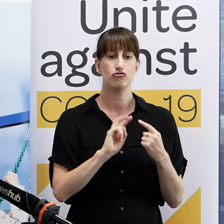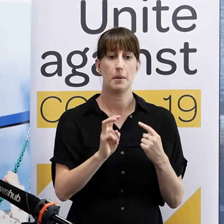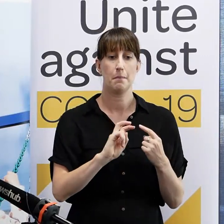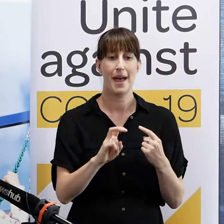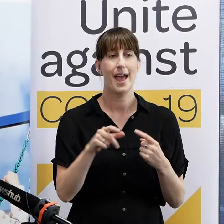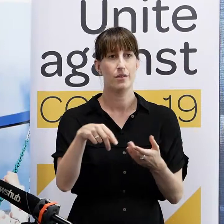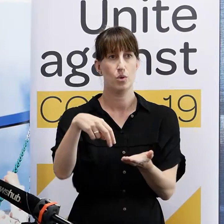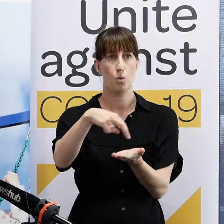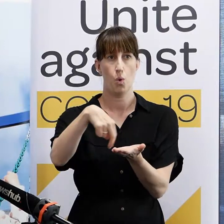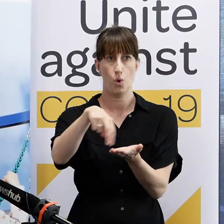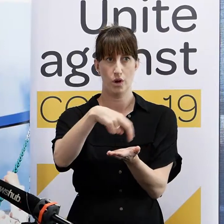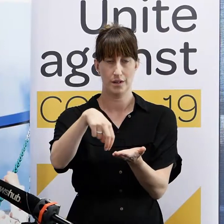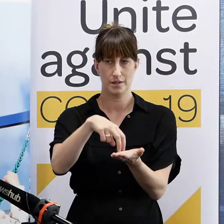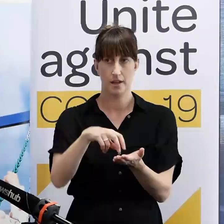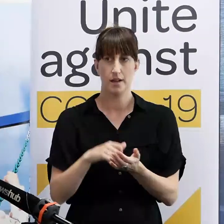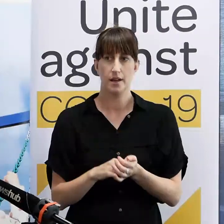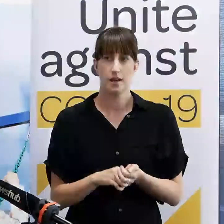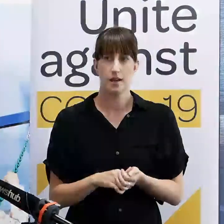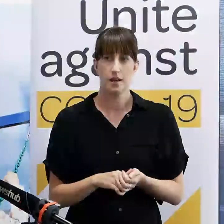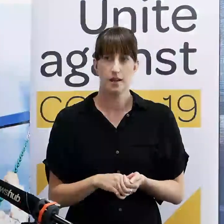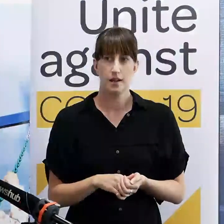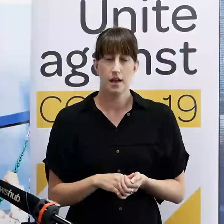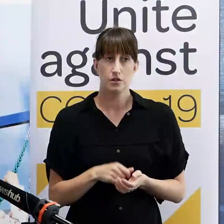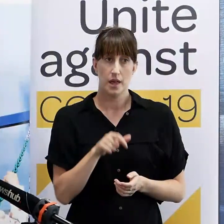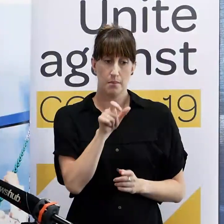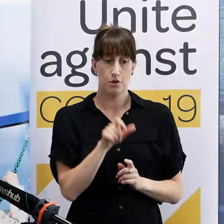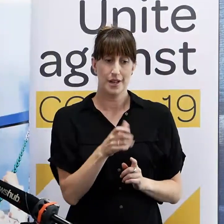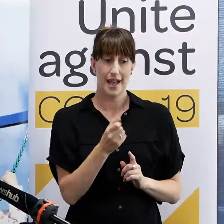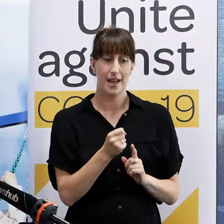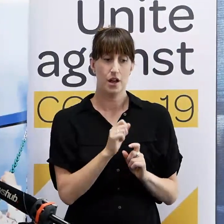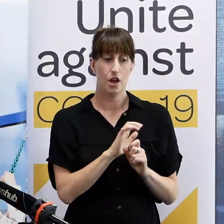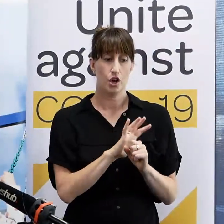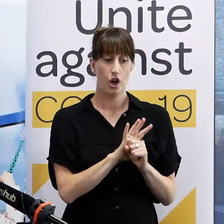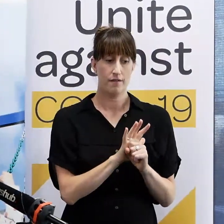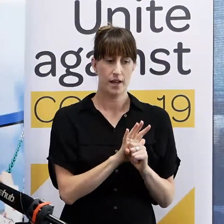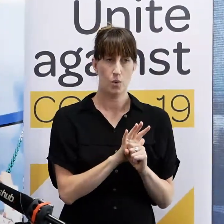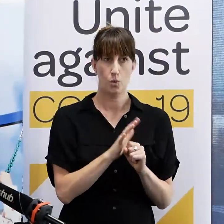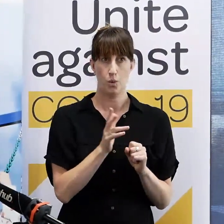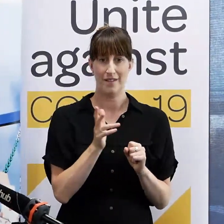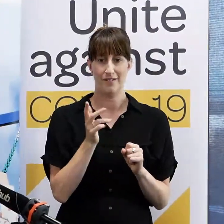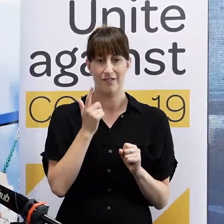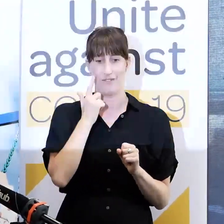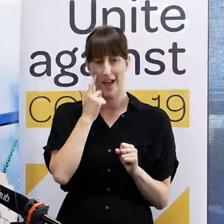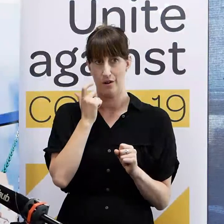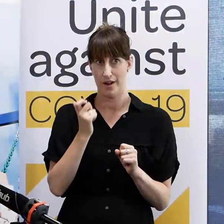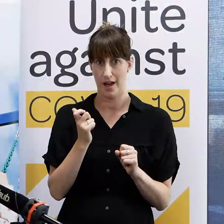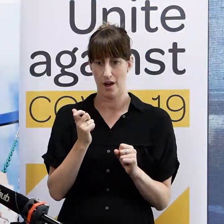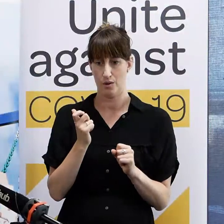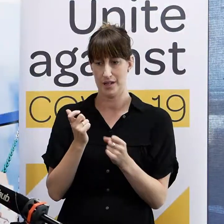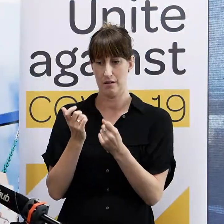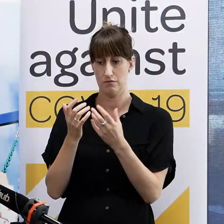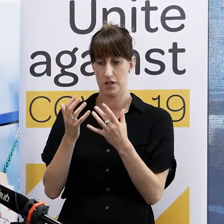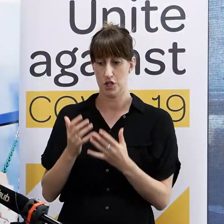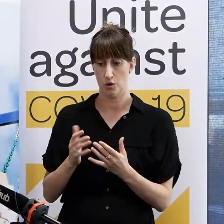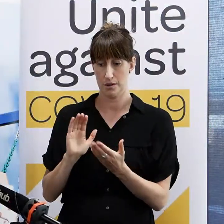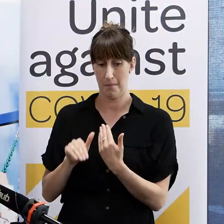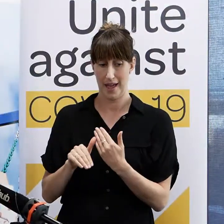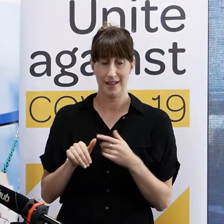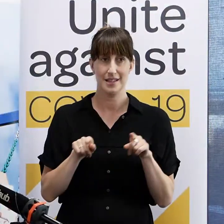the notification of the positive test result occurred whilst that returnee was on the managed isolation